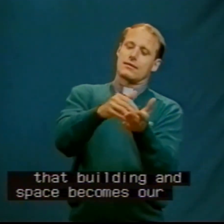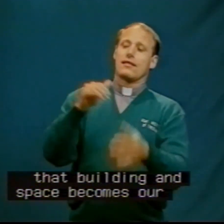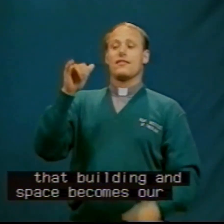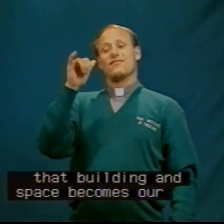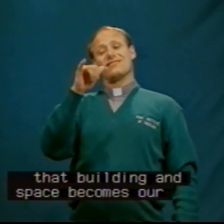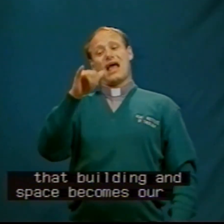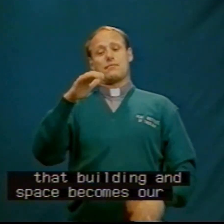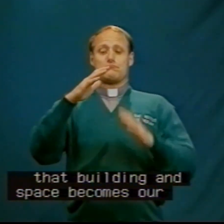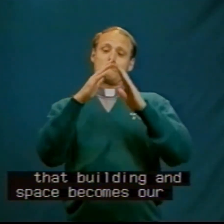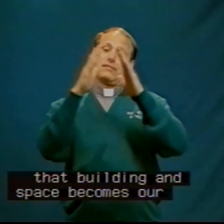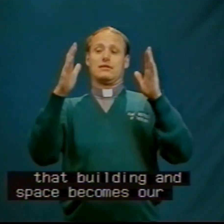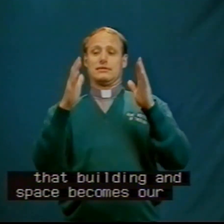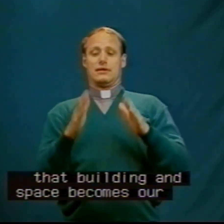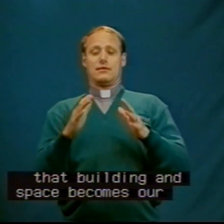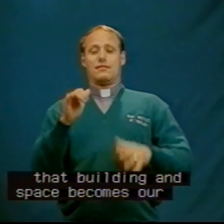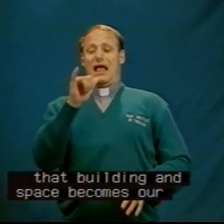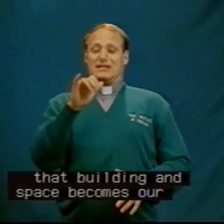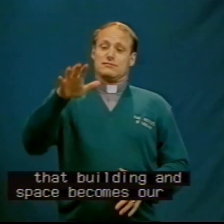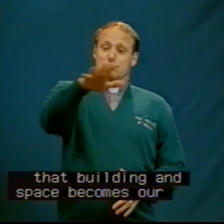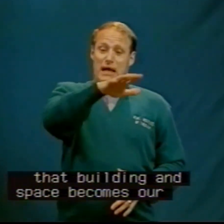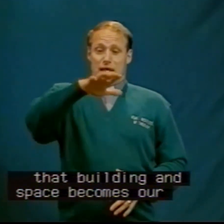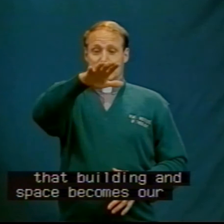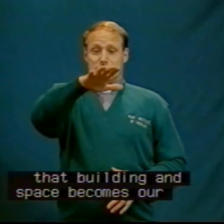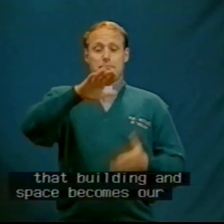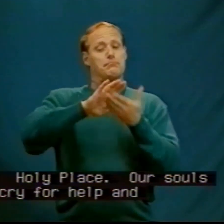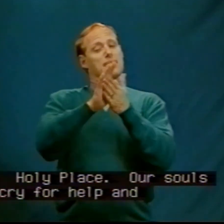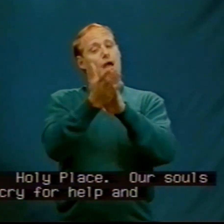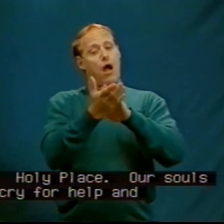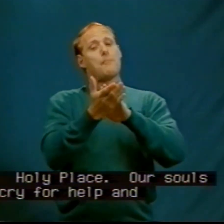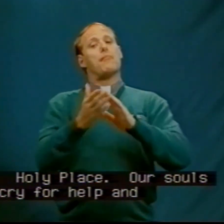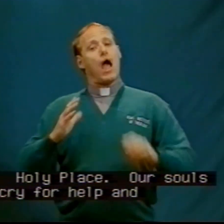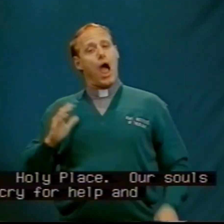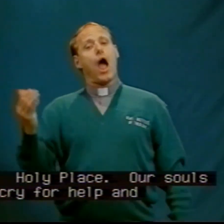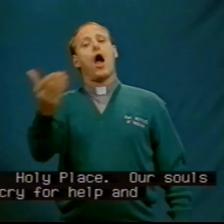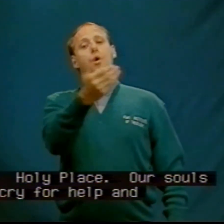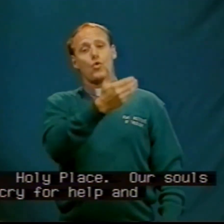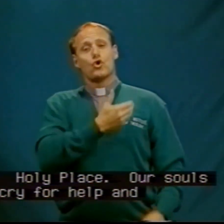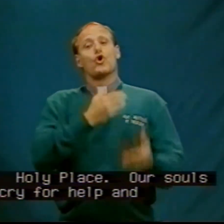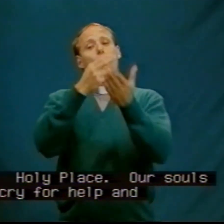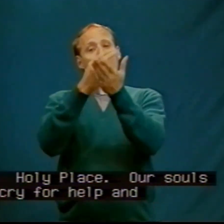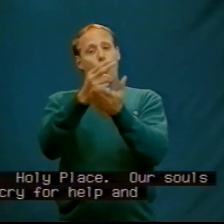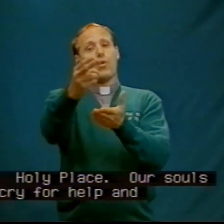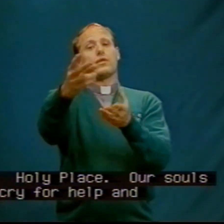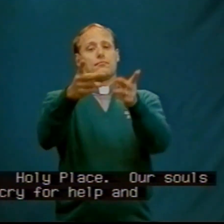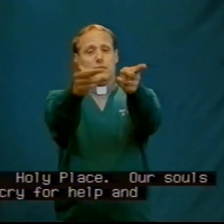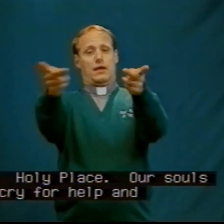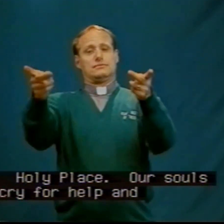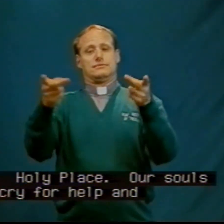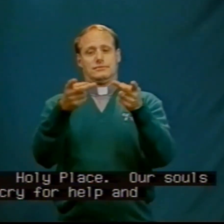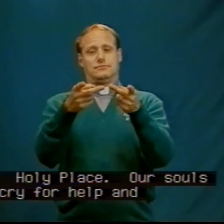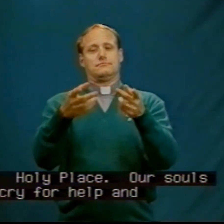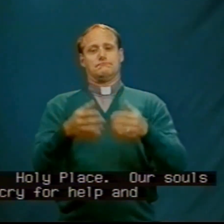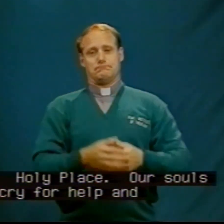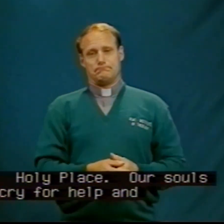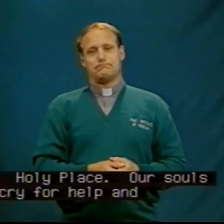that building and space becomes our holy place our souls cry for help